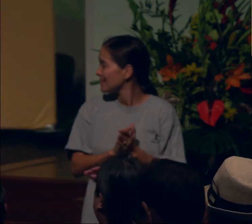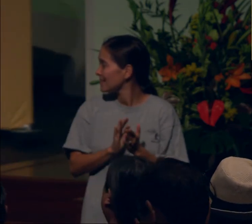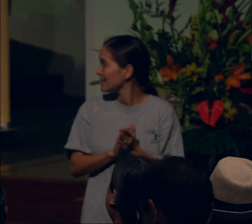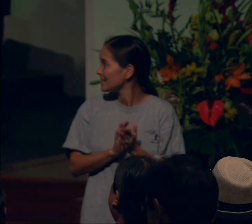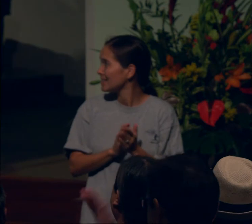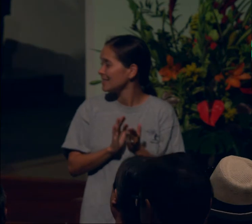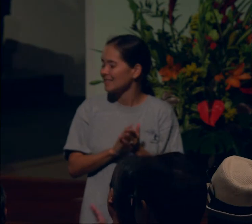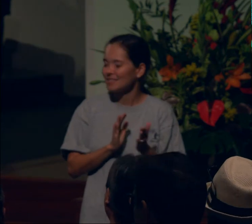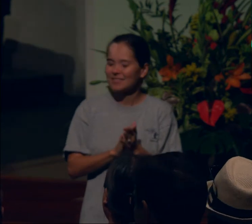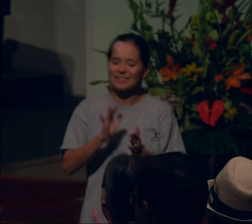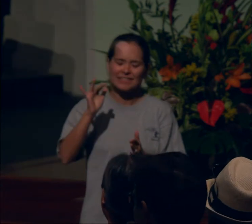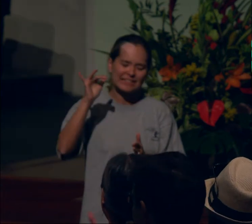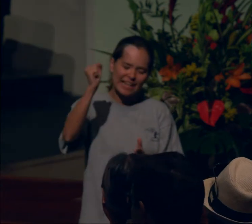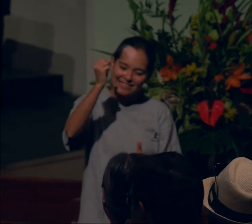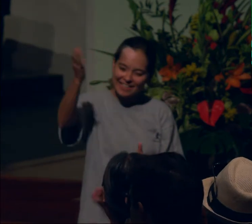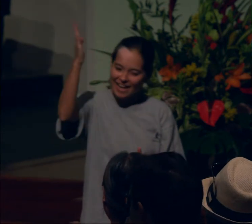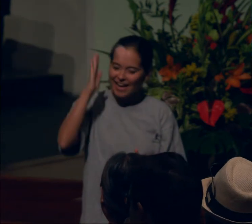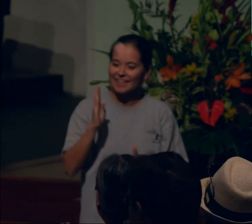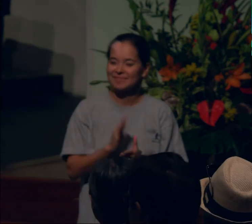Yay, God!